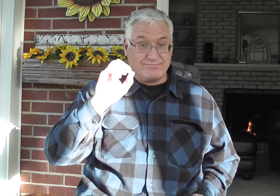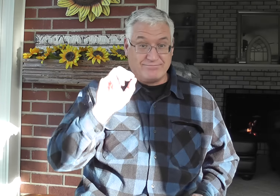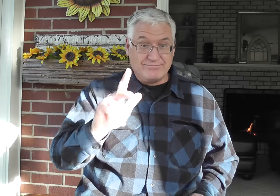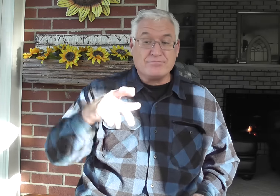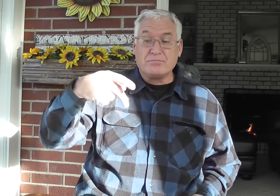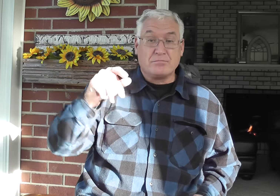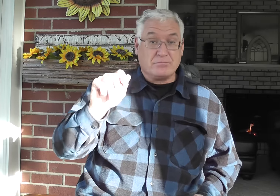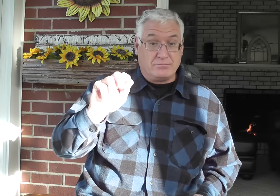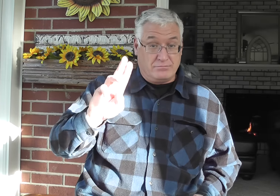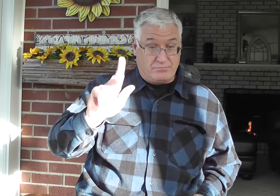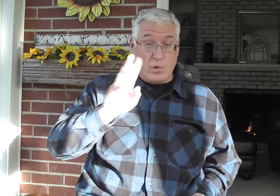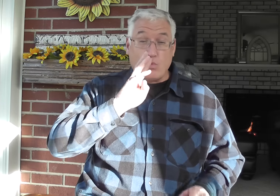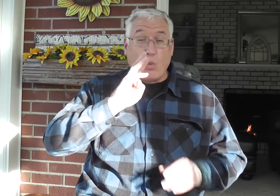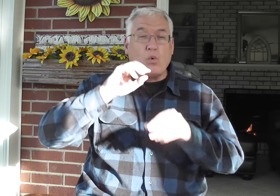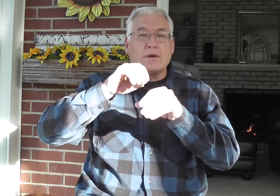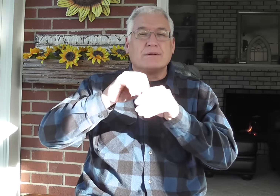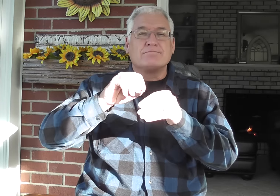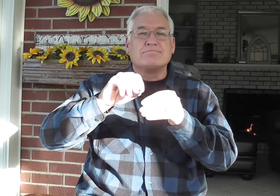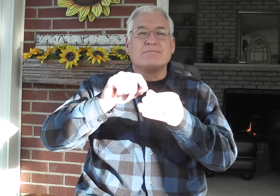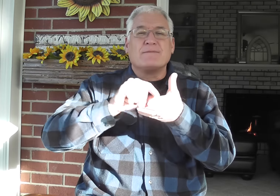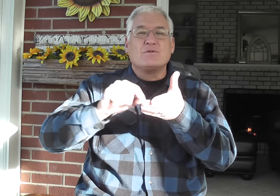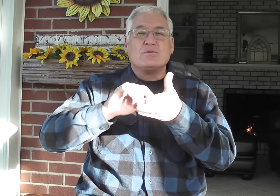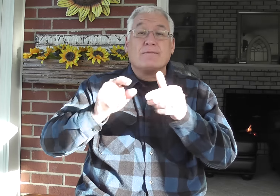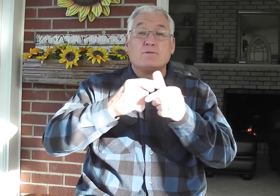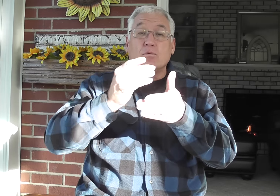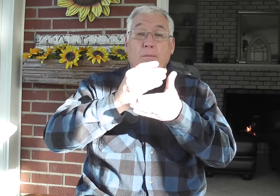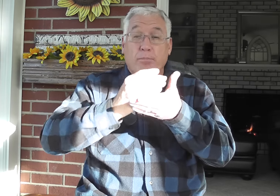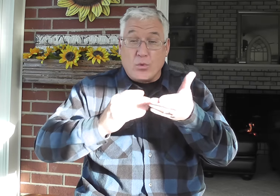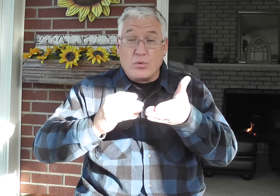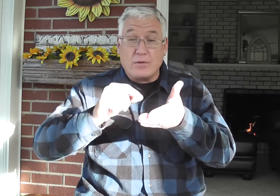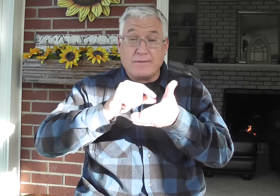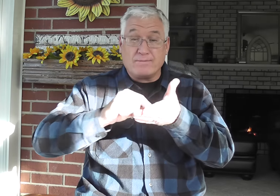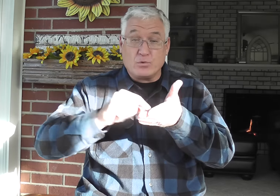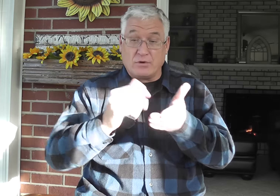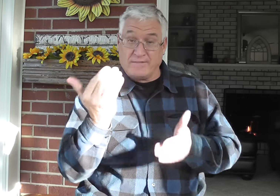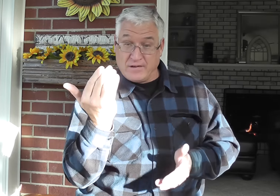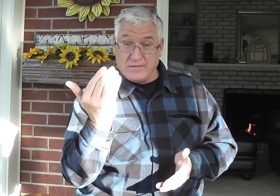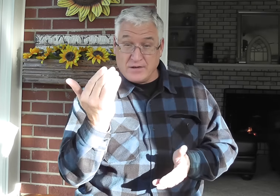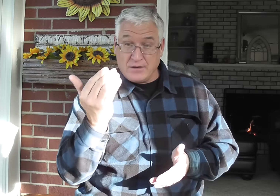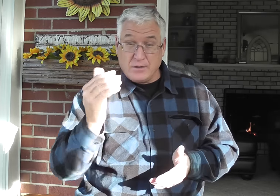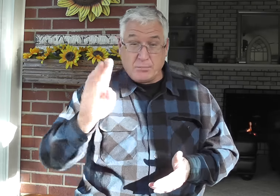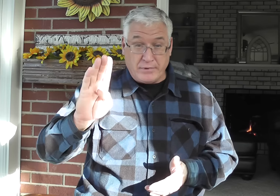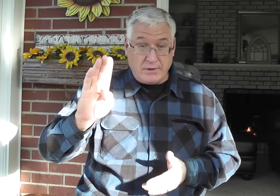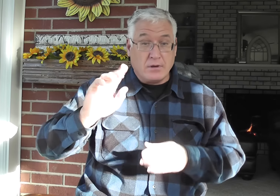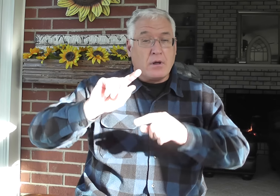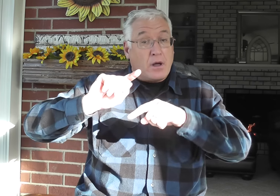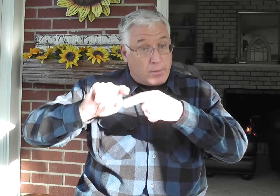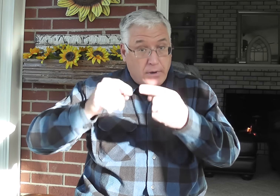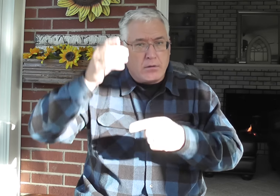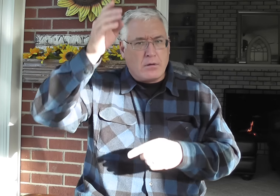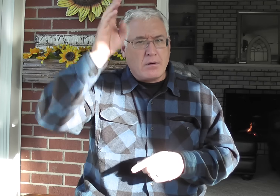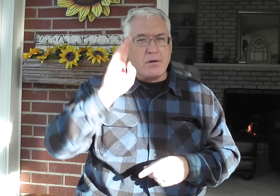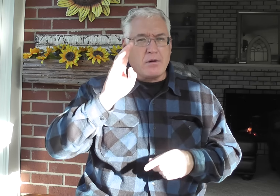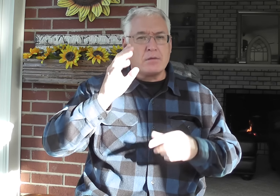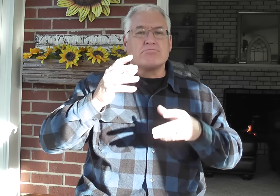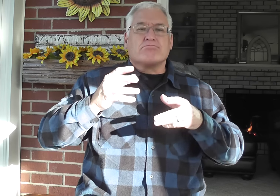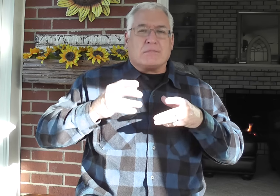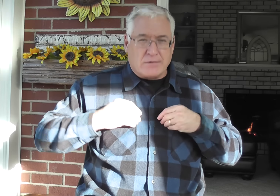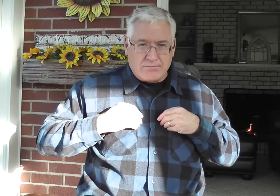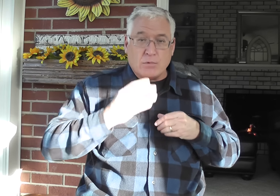Okay. Well, Paul, he's talking, writing in this verse 15, in the